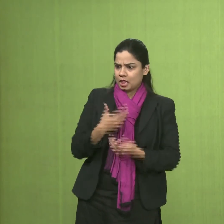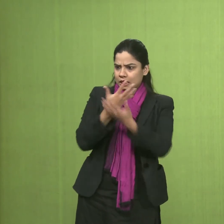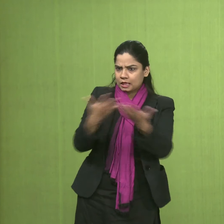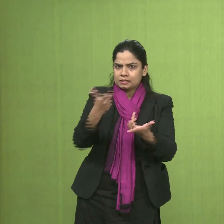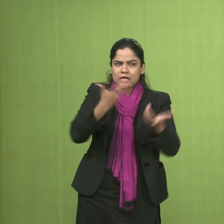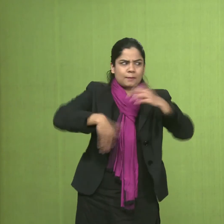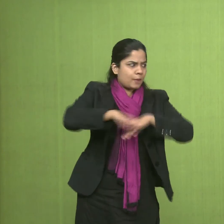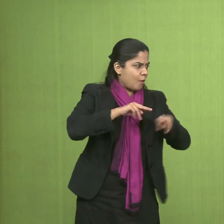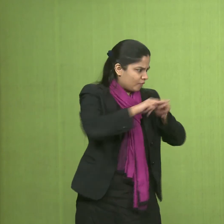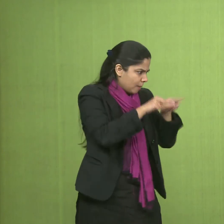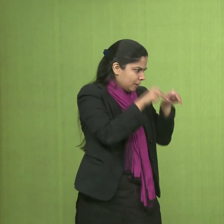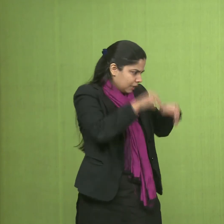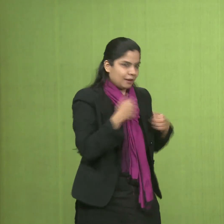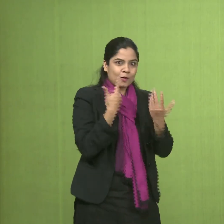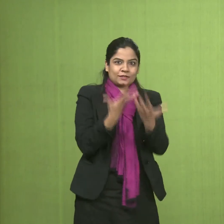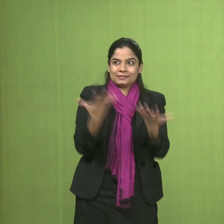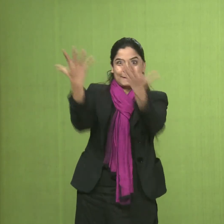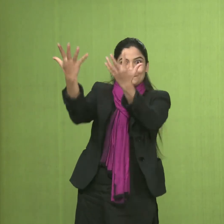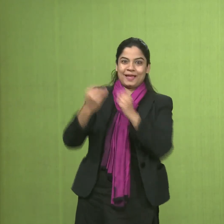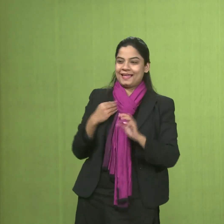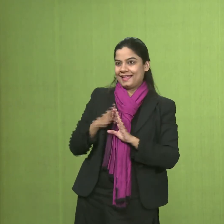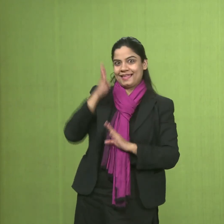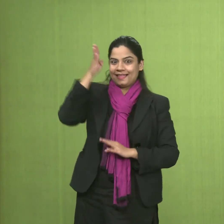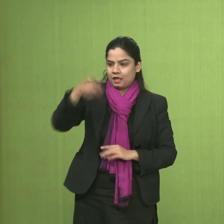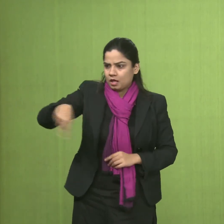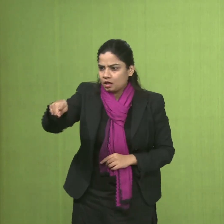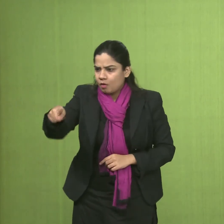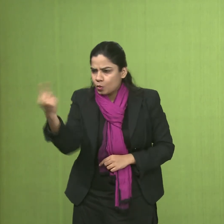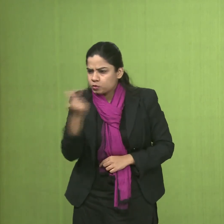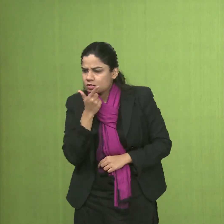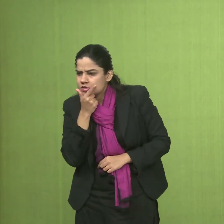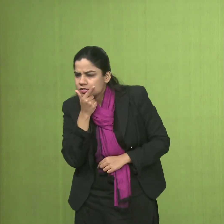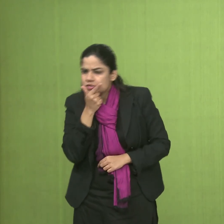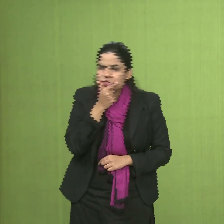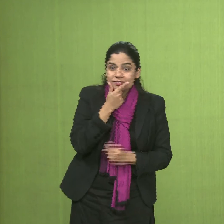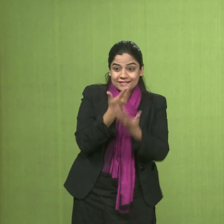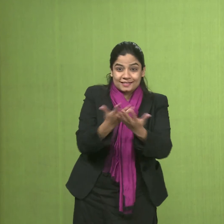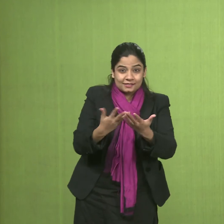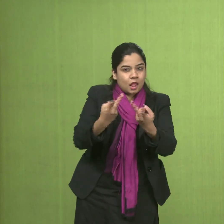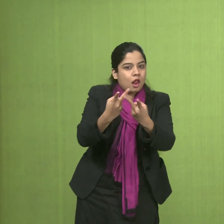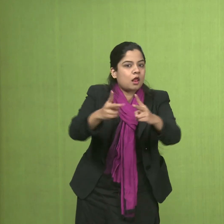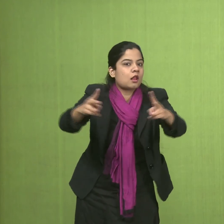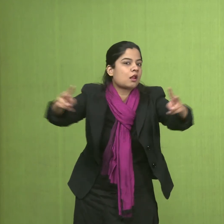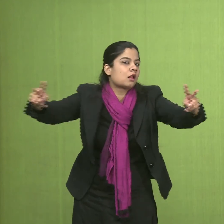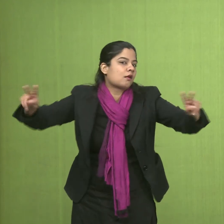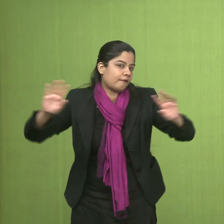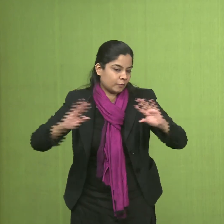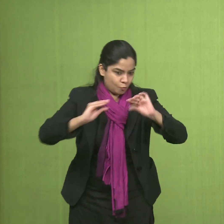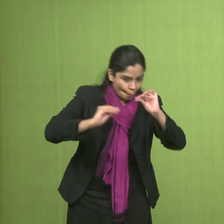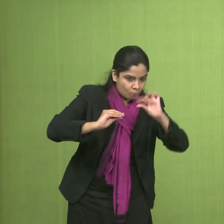shop and you have to buy some utensils for the family, you have to observe that, if this is easier to clean or this is not